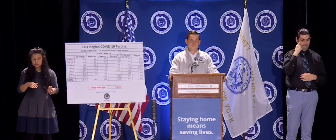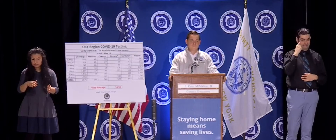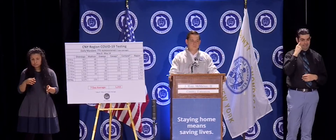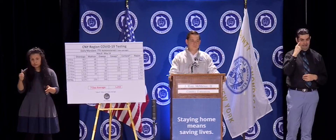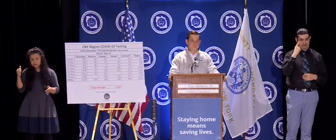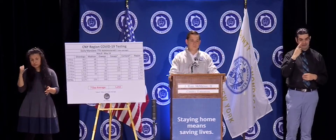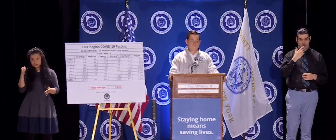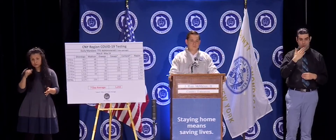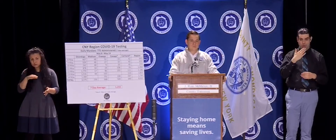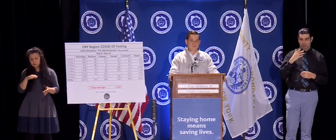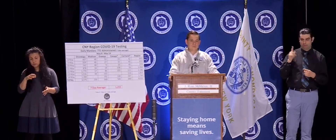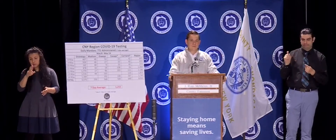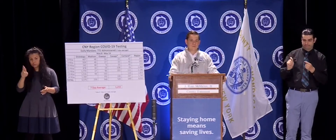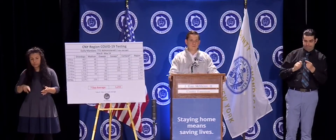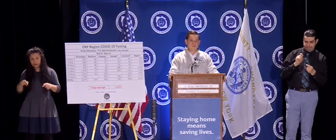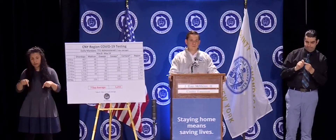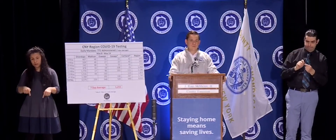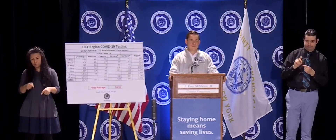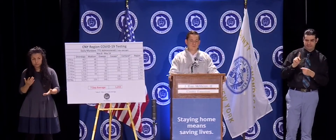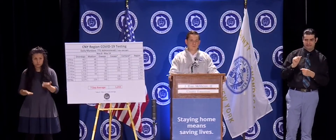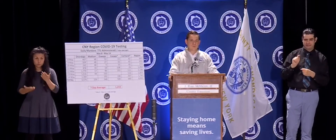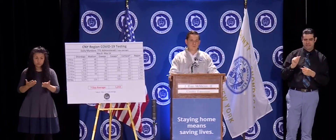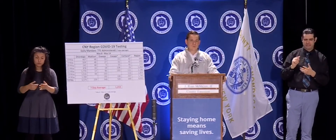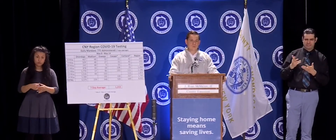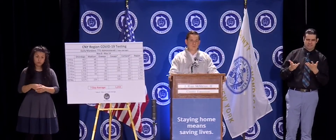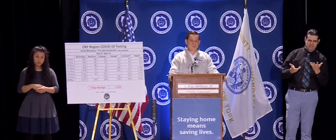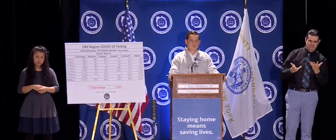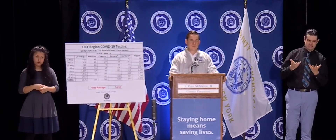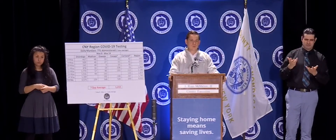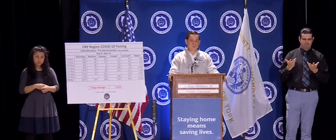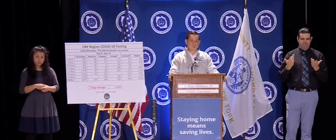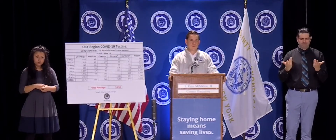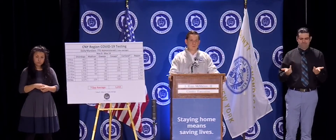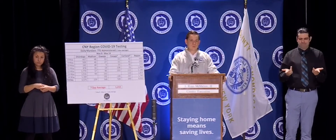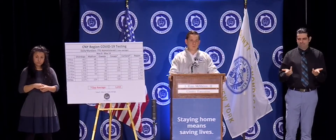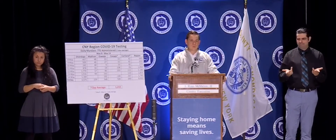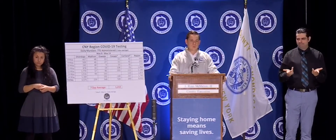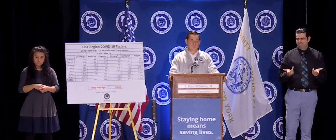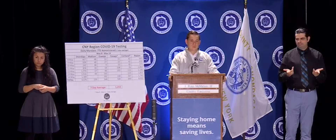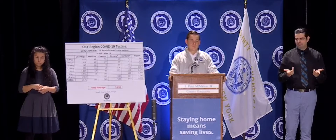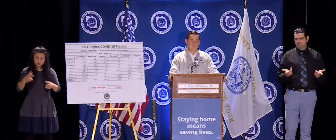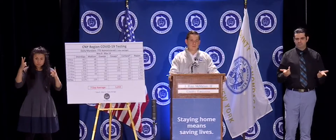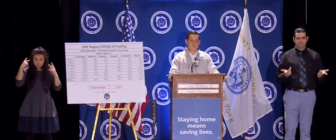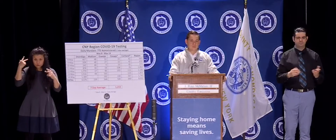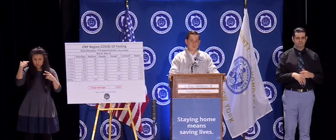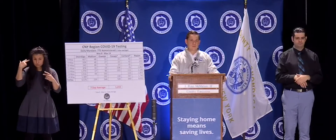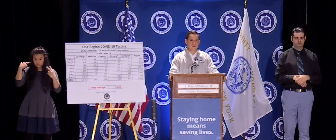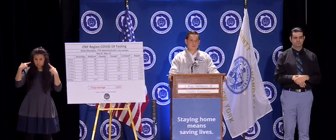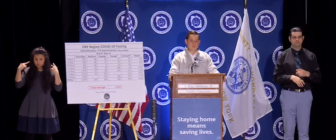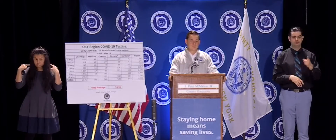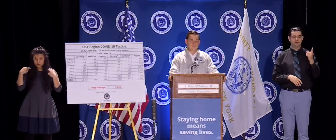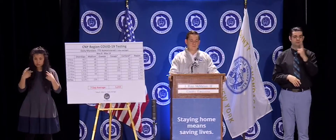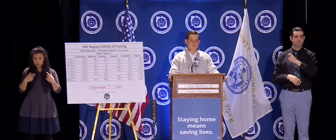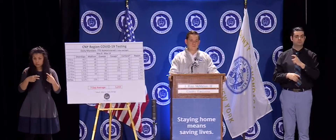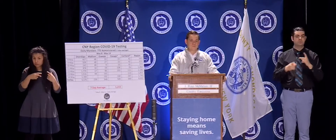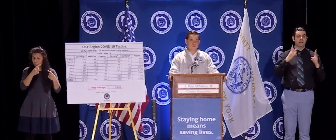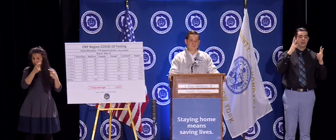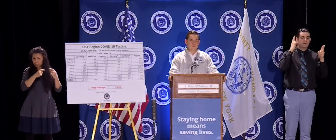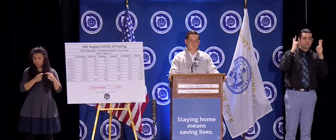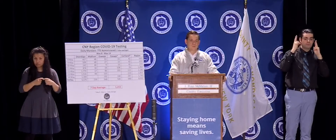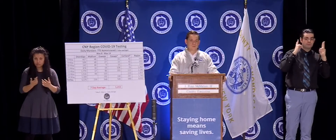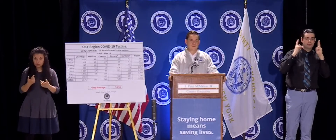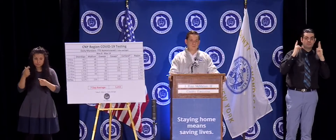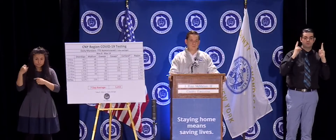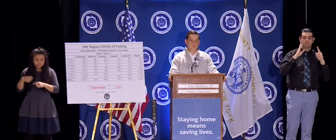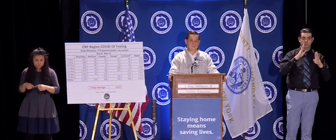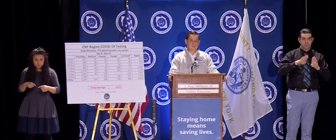Can you kind of talk about your opinion as far as hair salons and barbershops being able to open in phase 2, and then also tying in